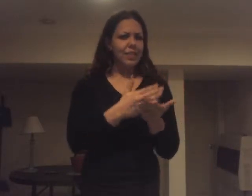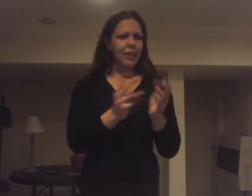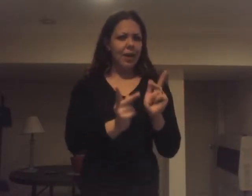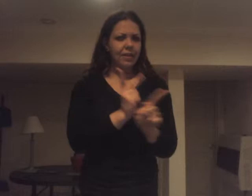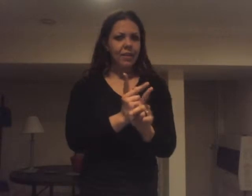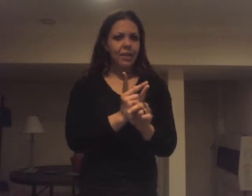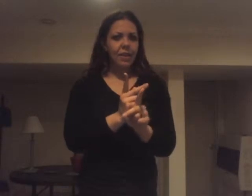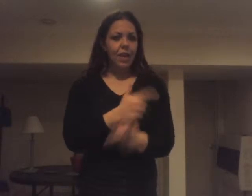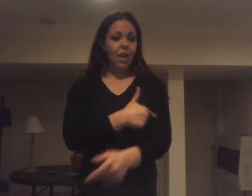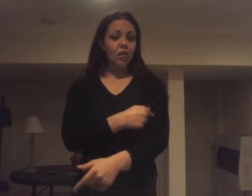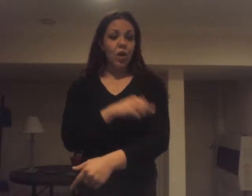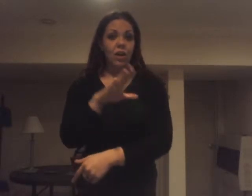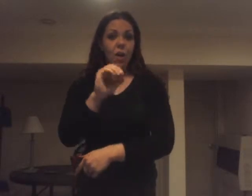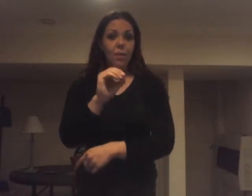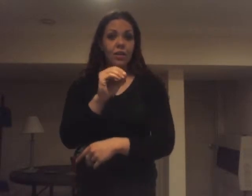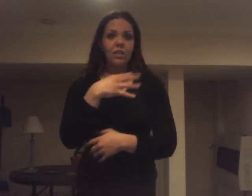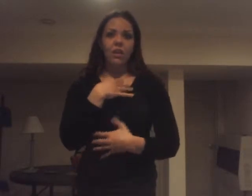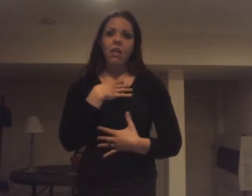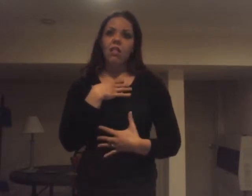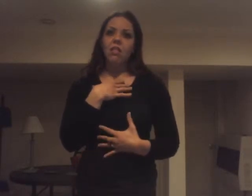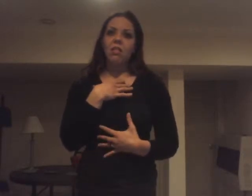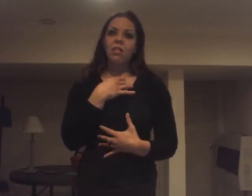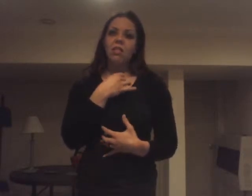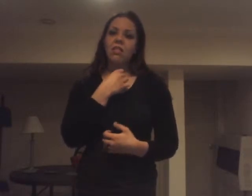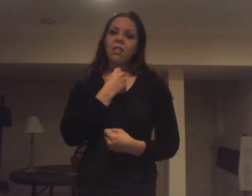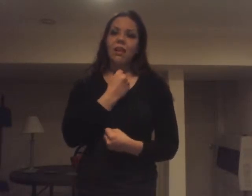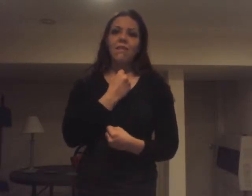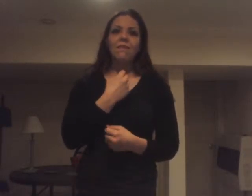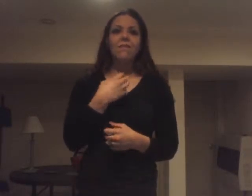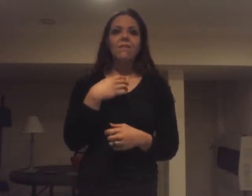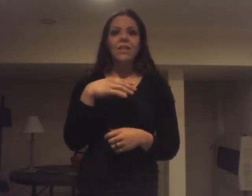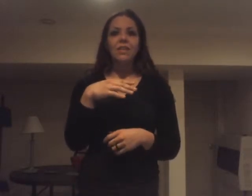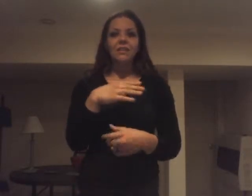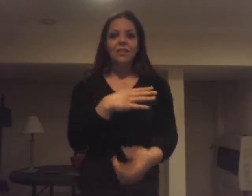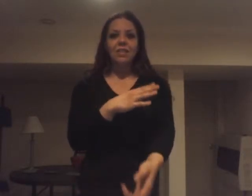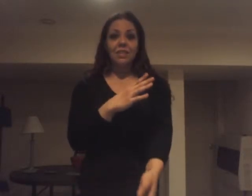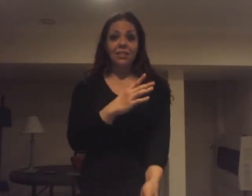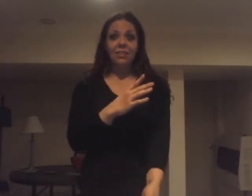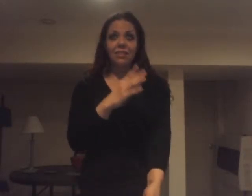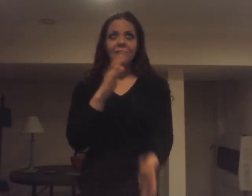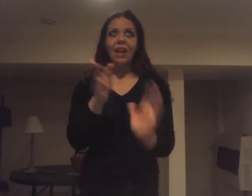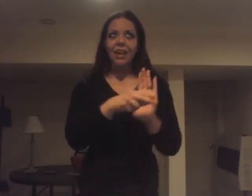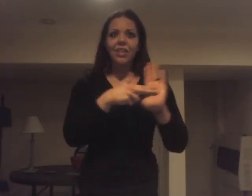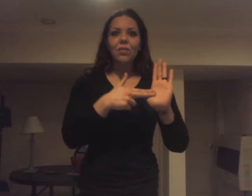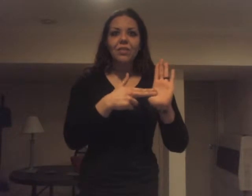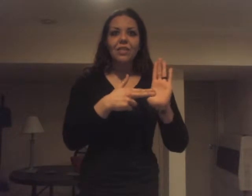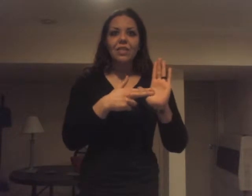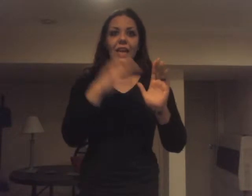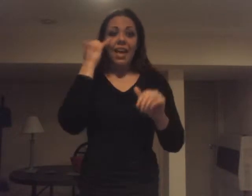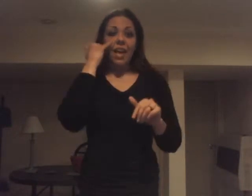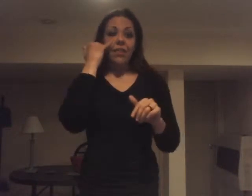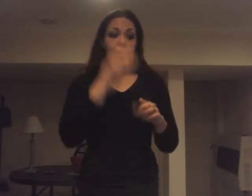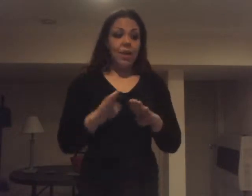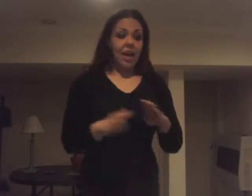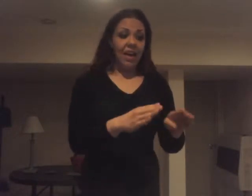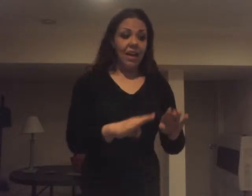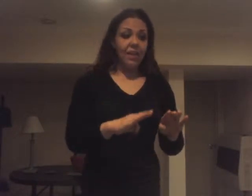companies love diagnoses because once a behavior has been classified as an illness, then they